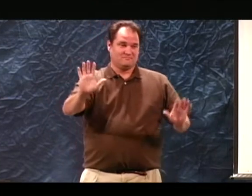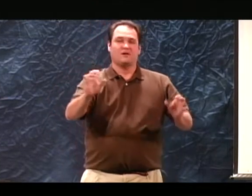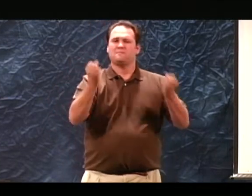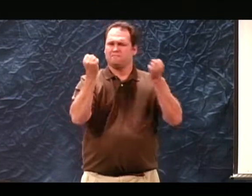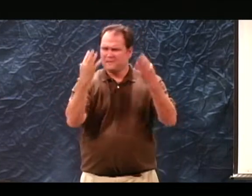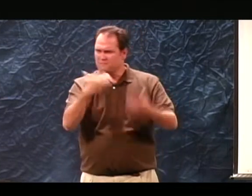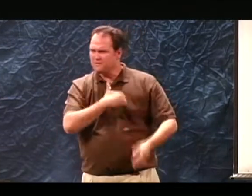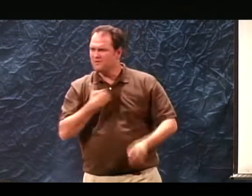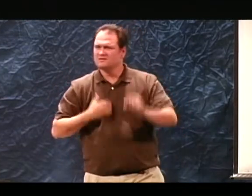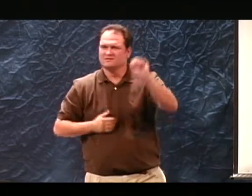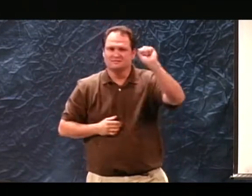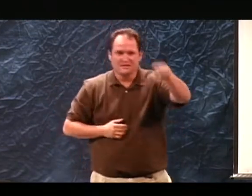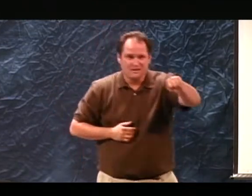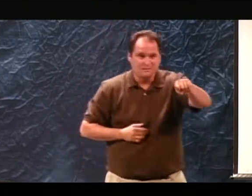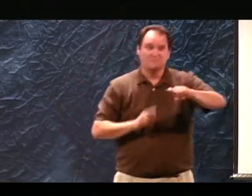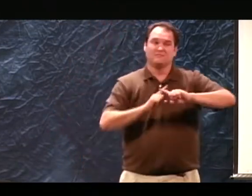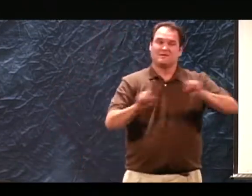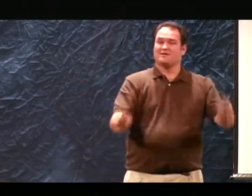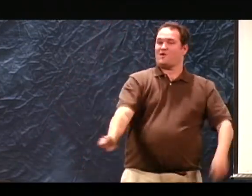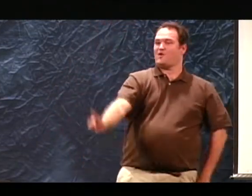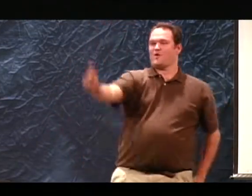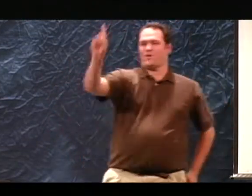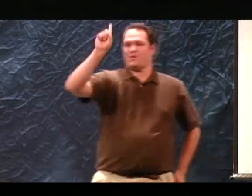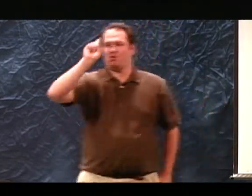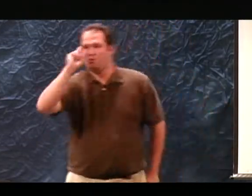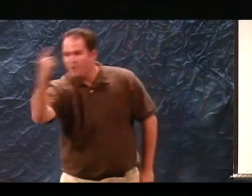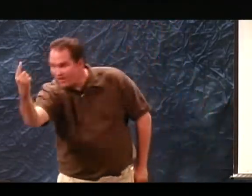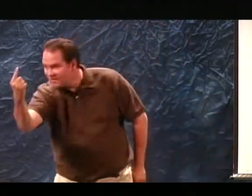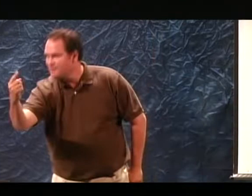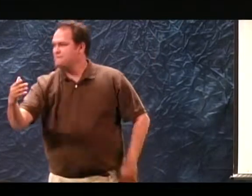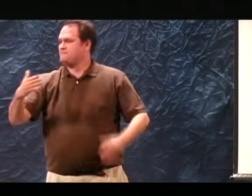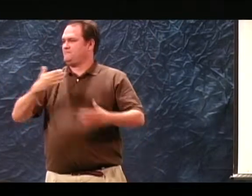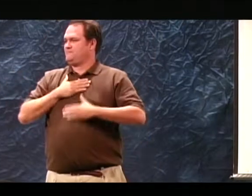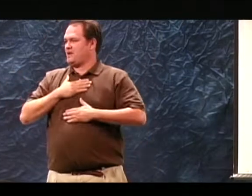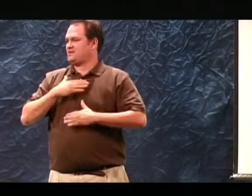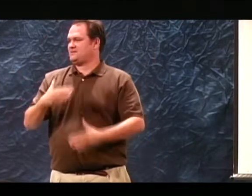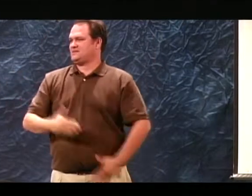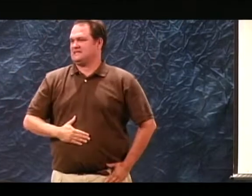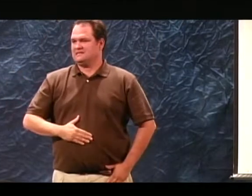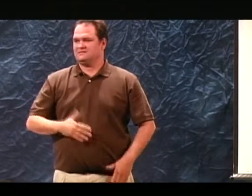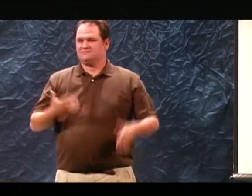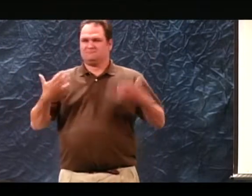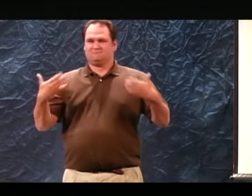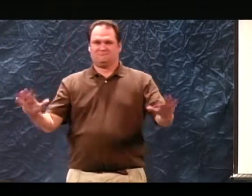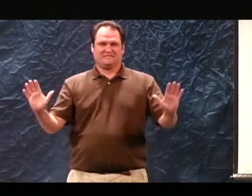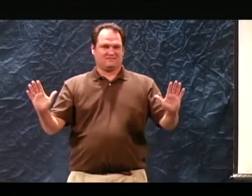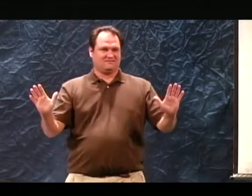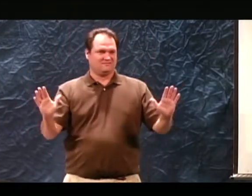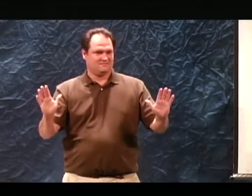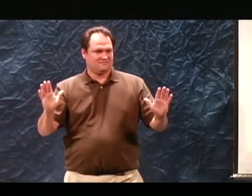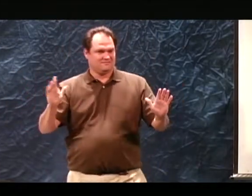church make up one body yes there are many members but there is one body